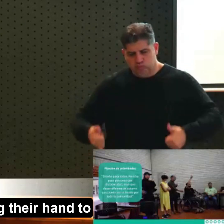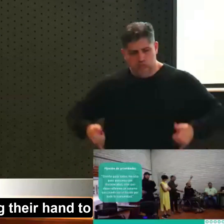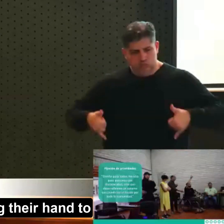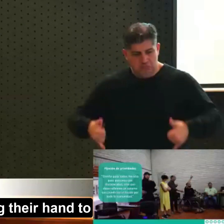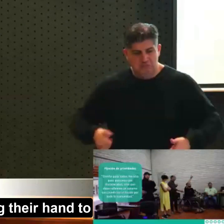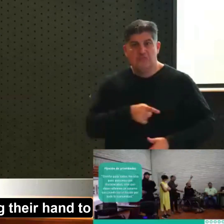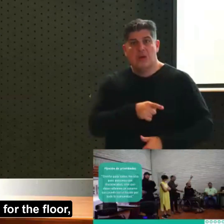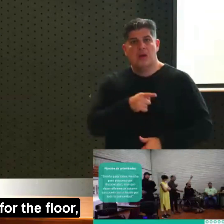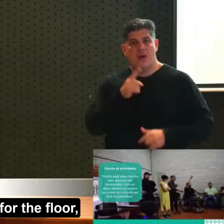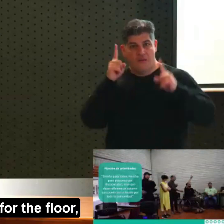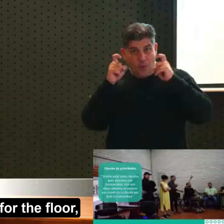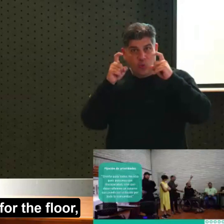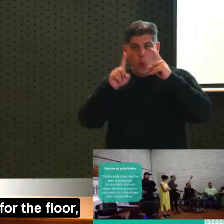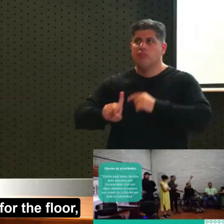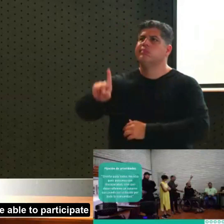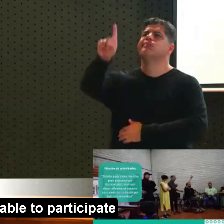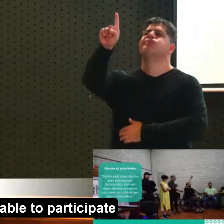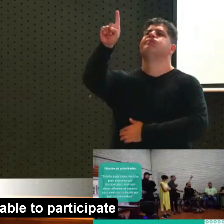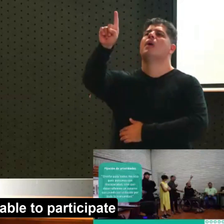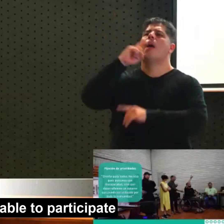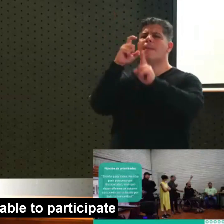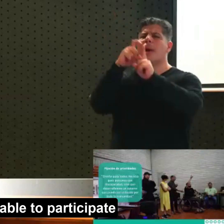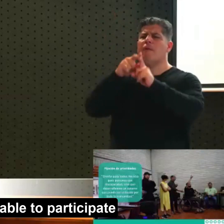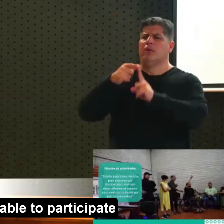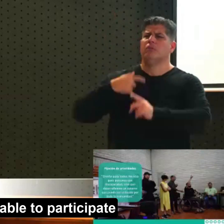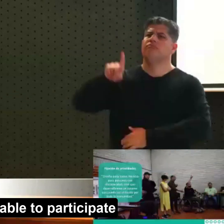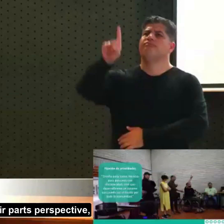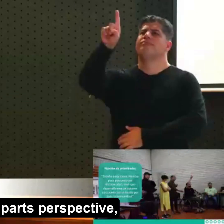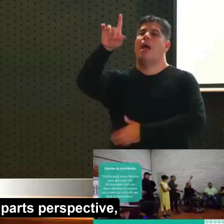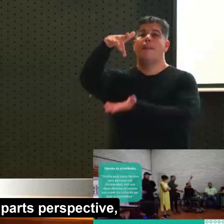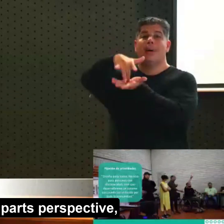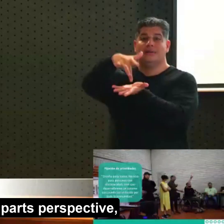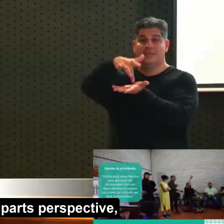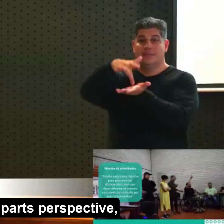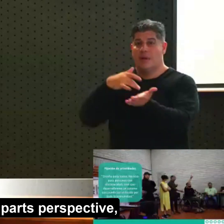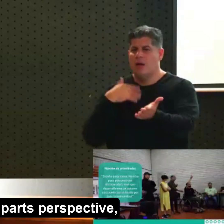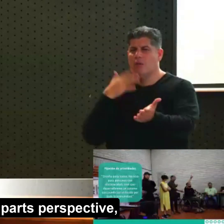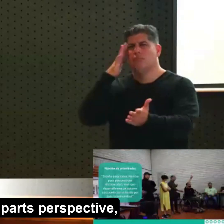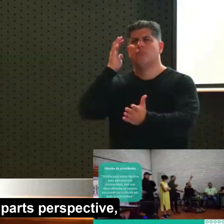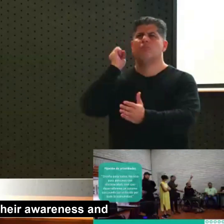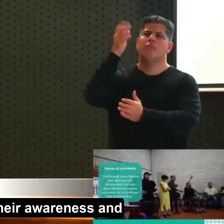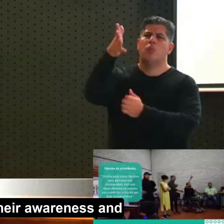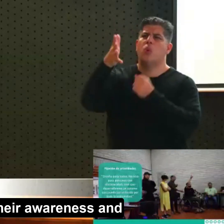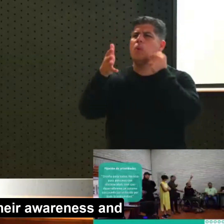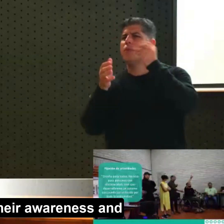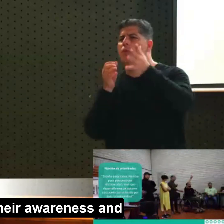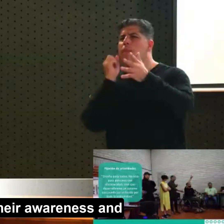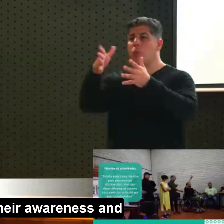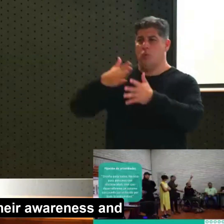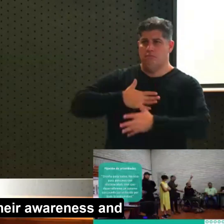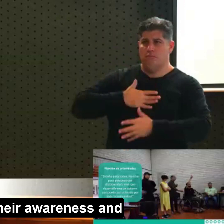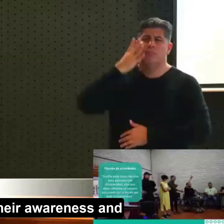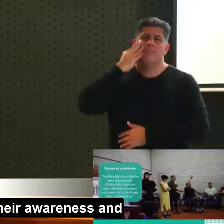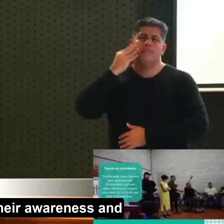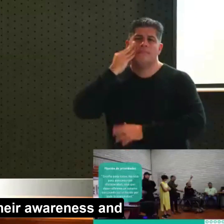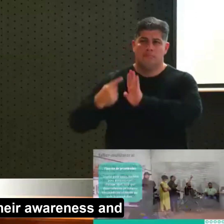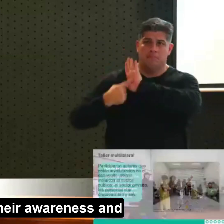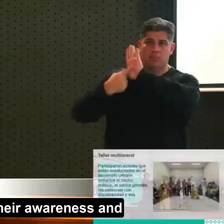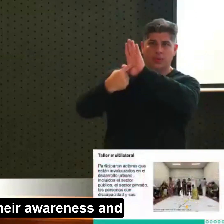their hand to ask for the floor and to be able to participate from their perspective and from